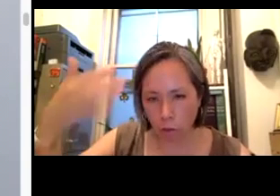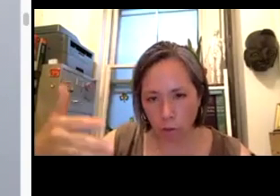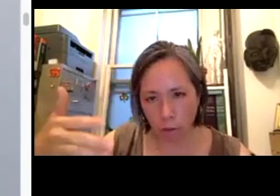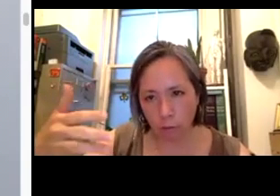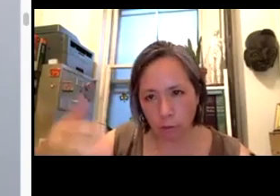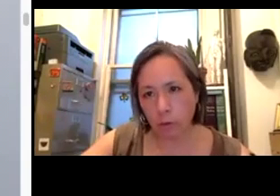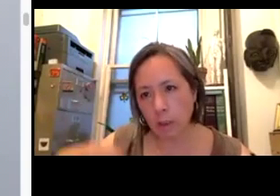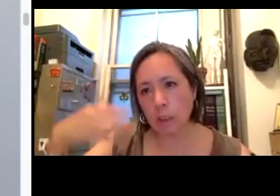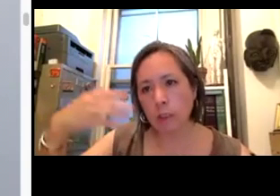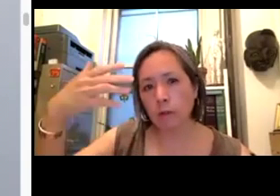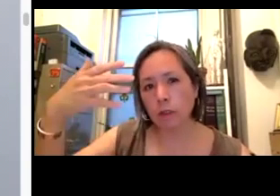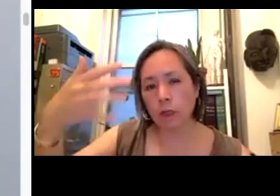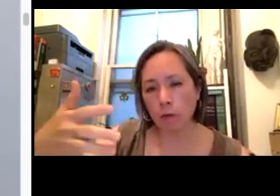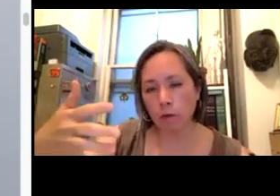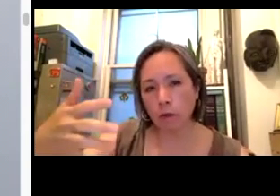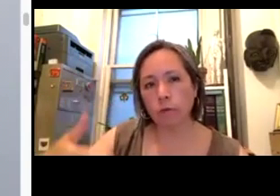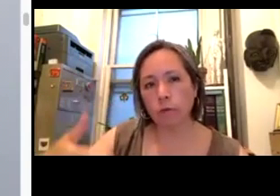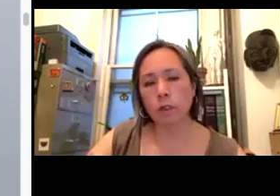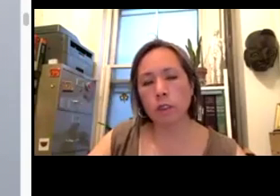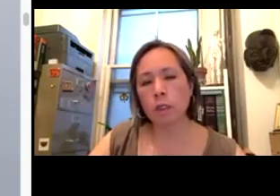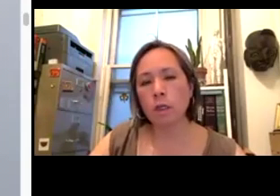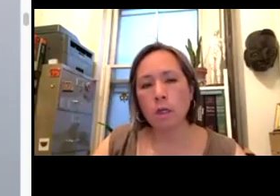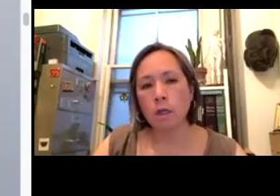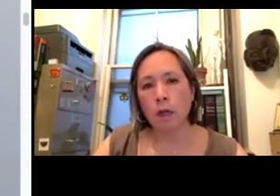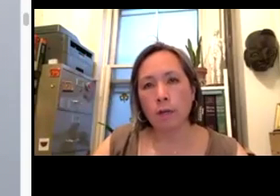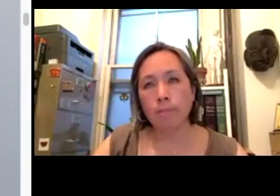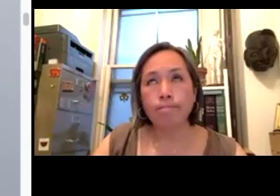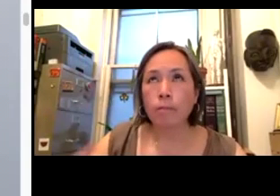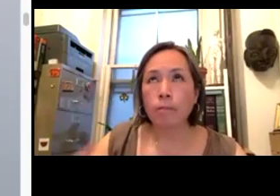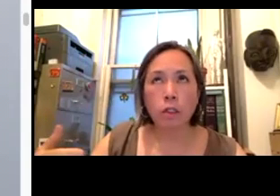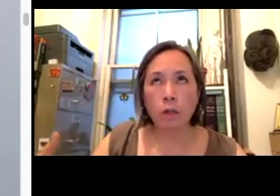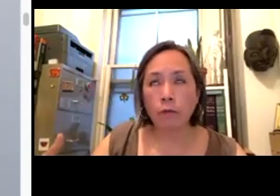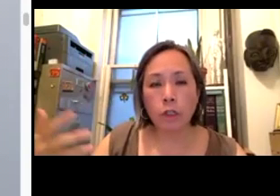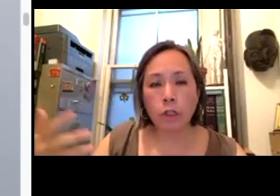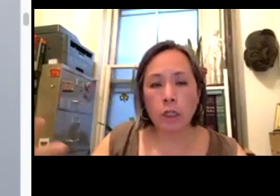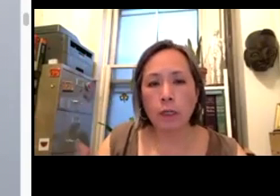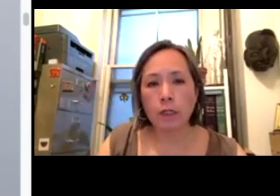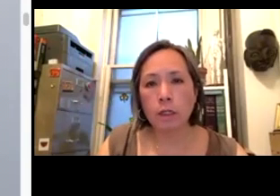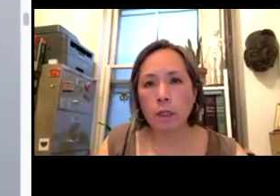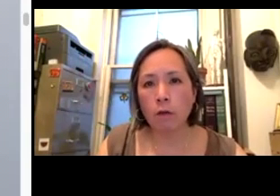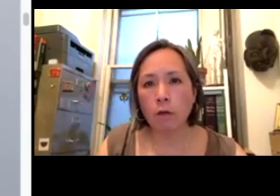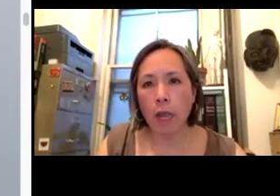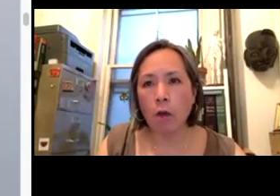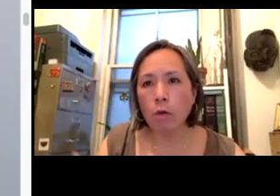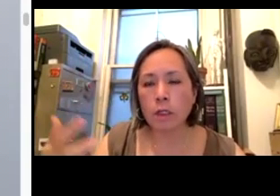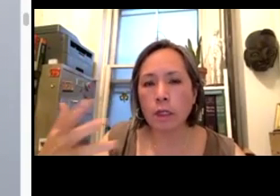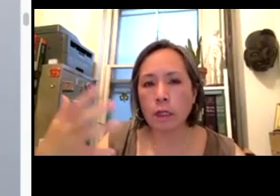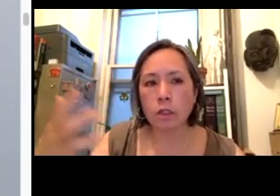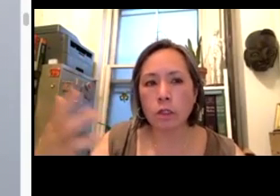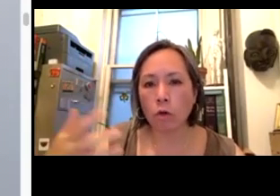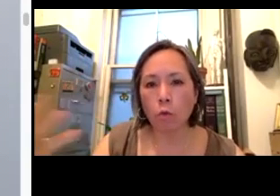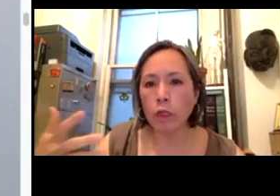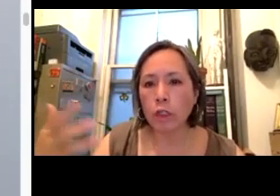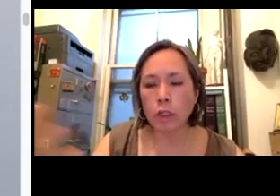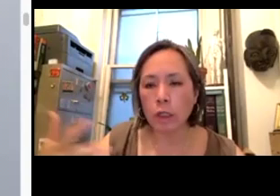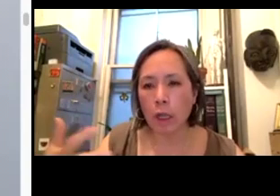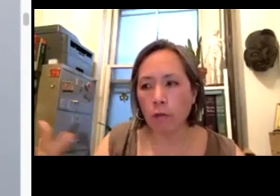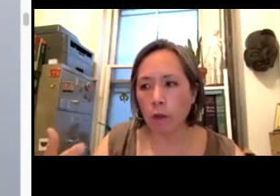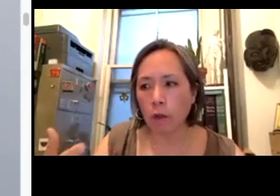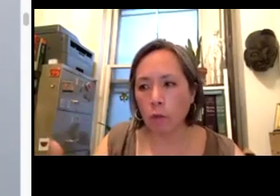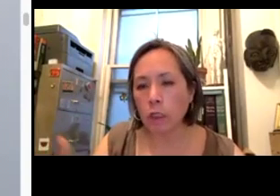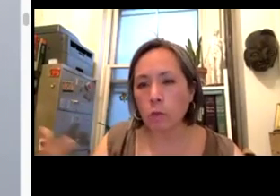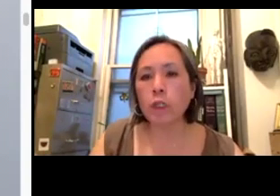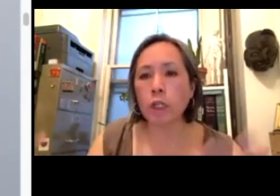these historical influences, these philosophical influences, different Chinese medicine theory, how is it that I discern which